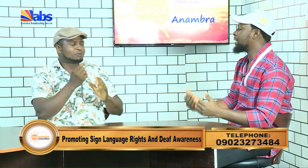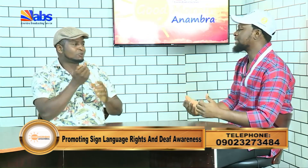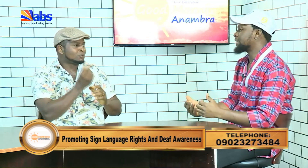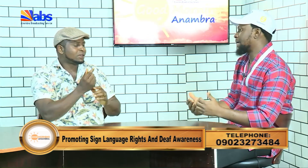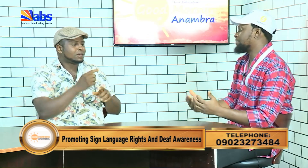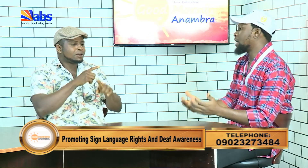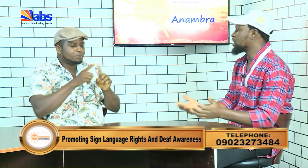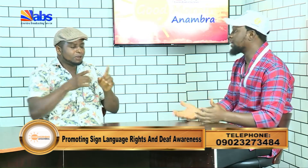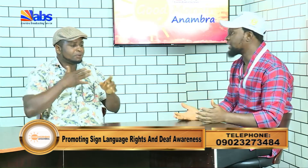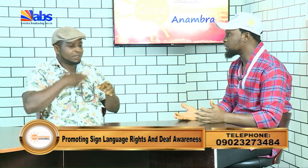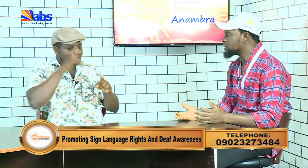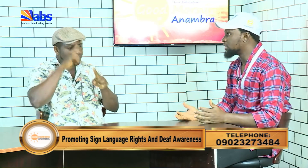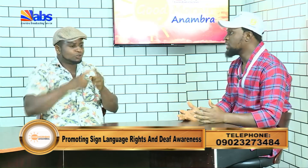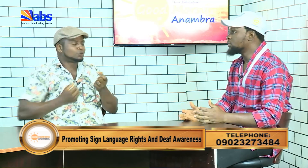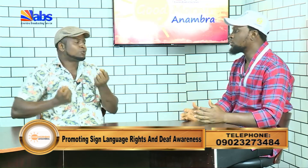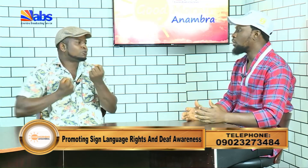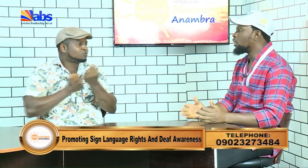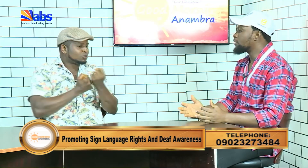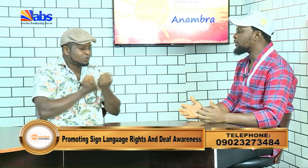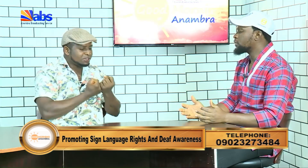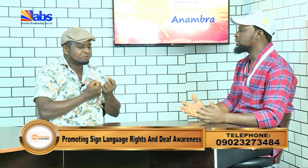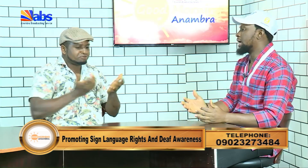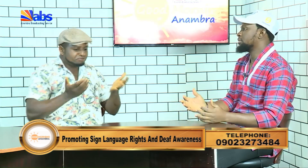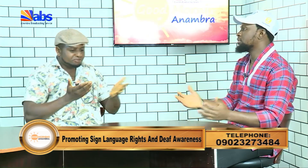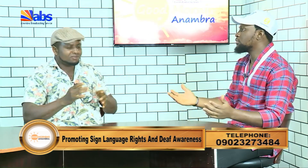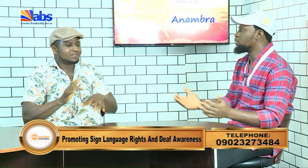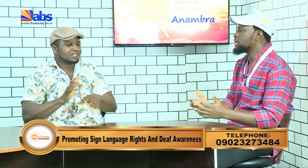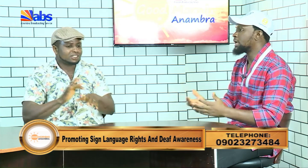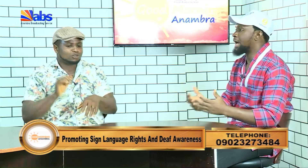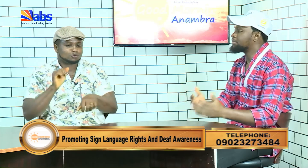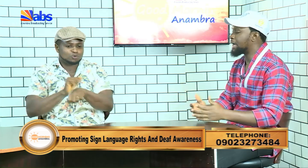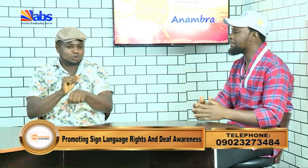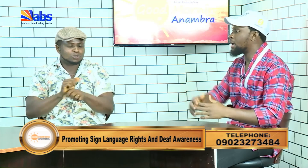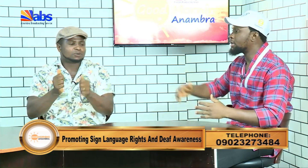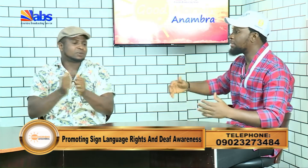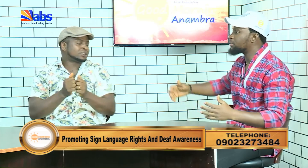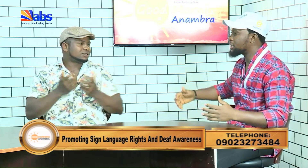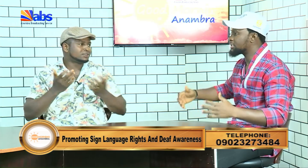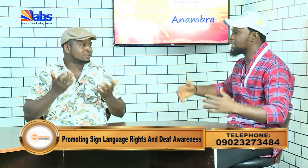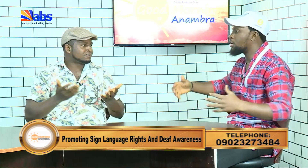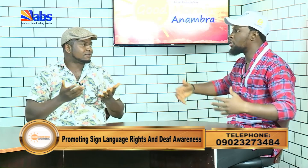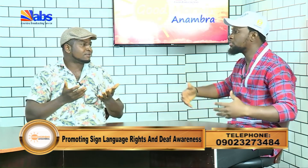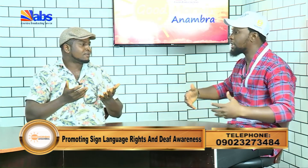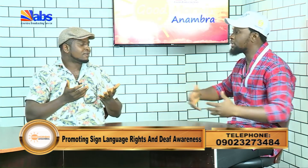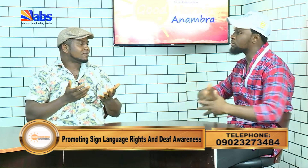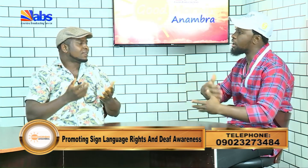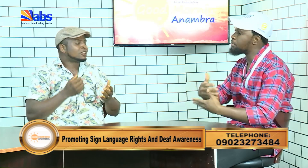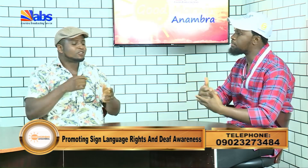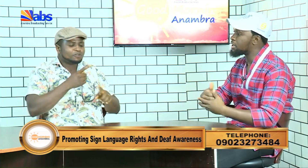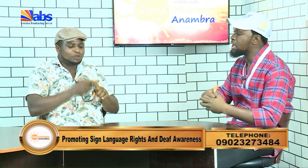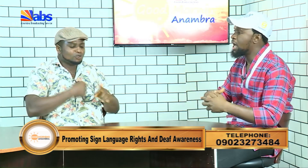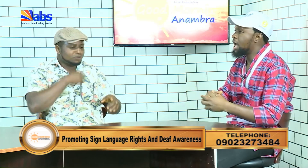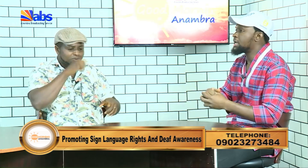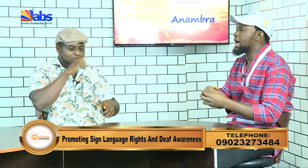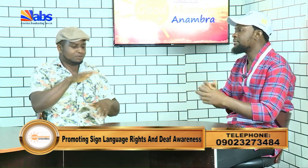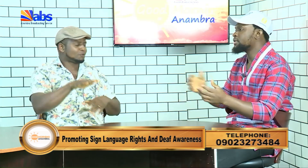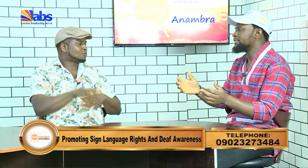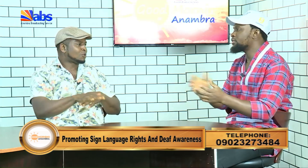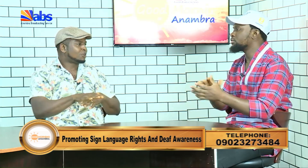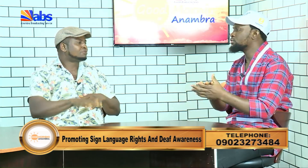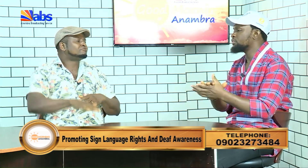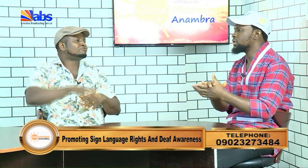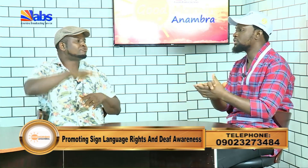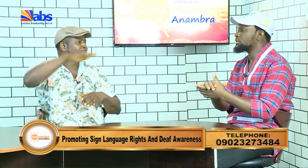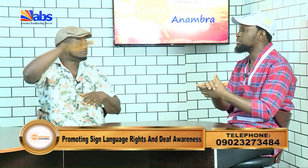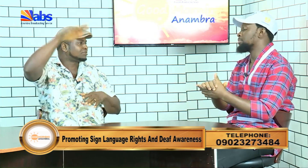I myself, I'm now a graduate. So all of us, and when I'm done, my other brothers, they all come together to help me. And I have a very